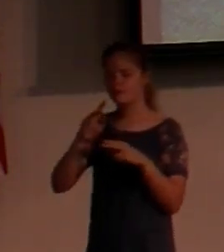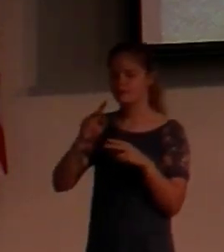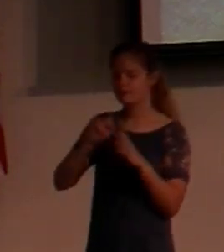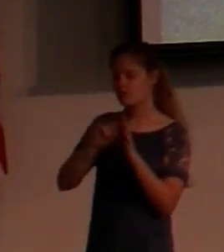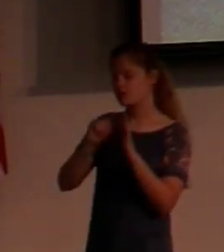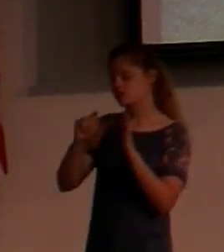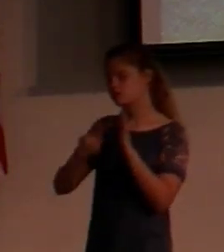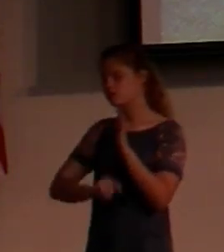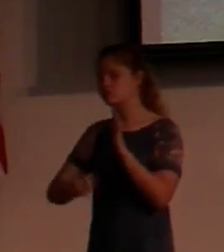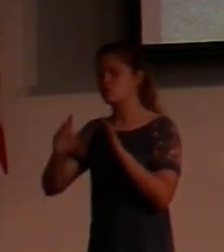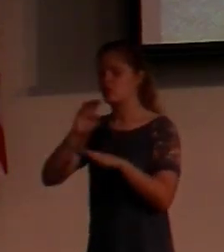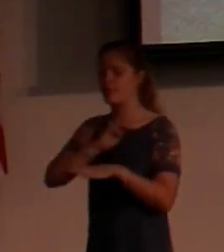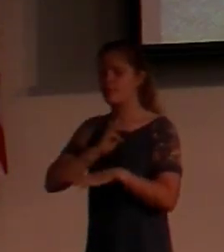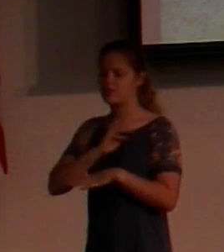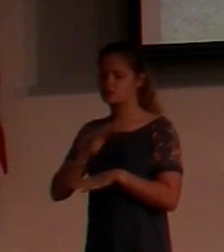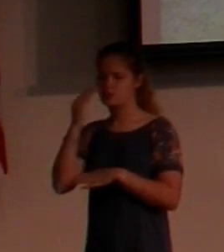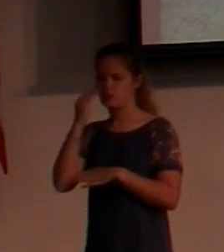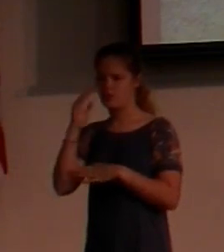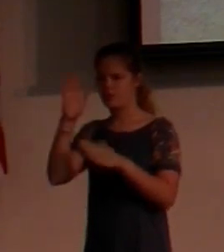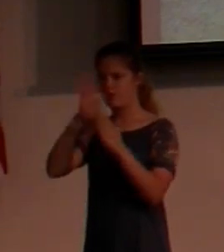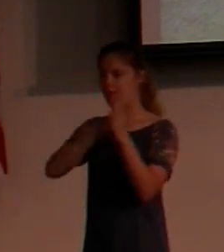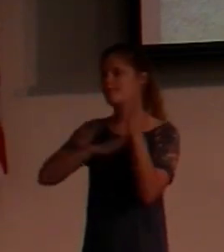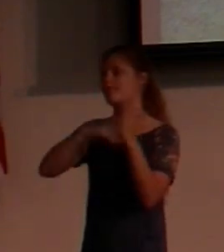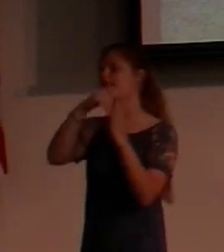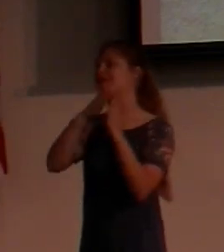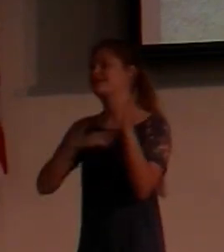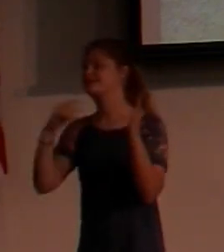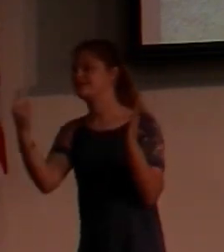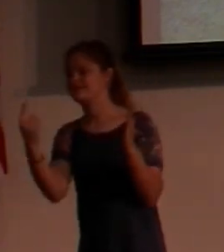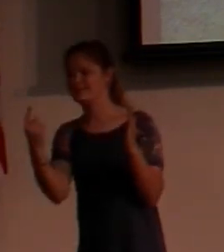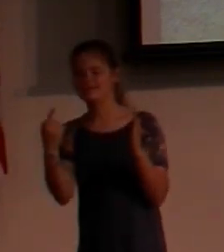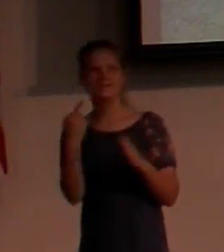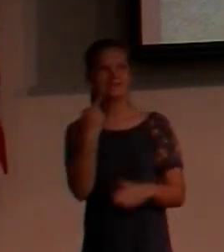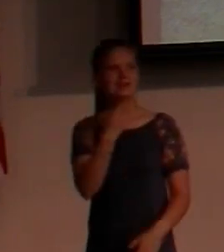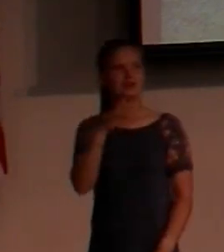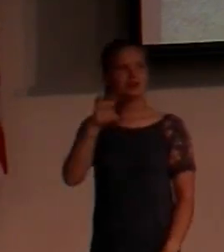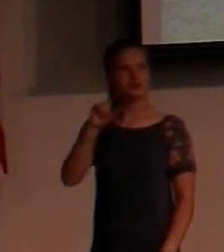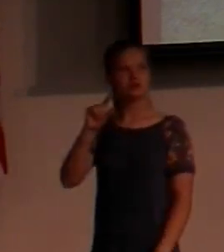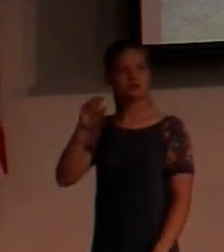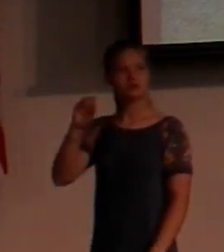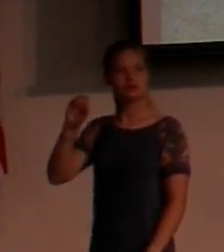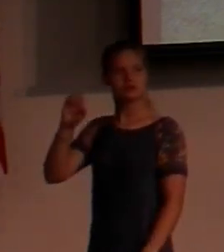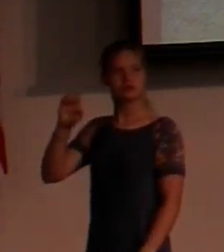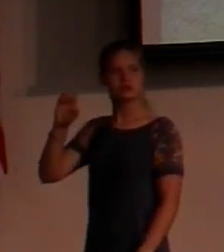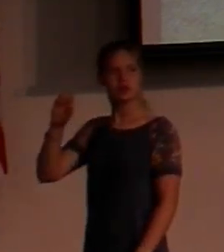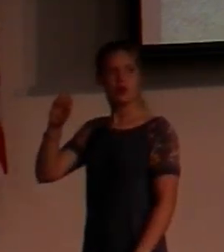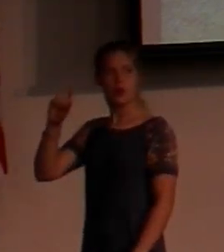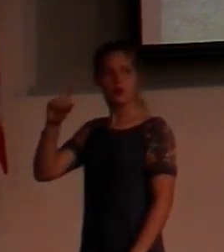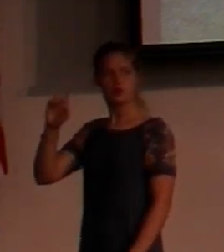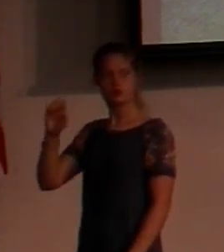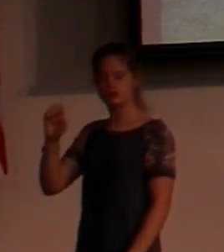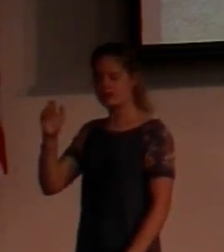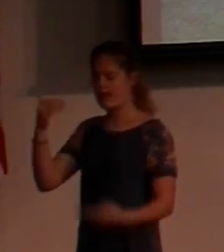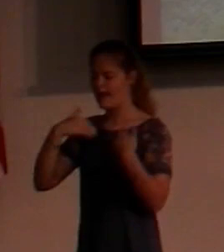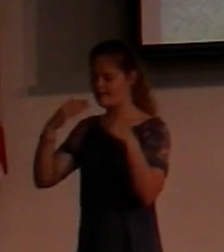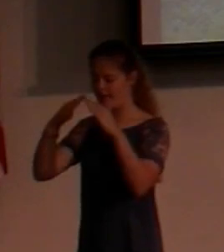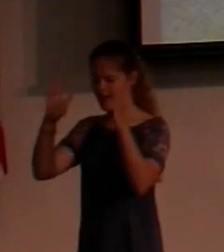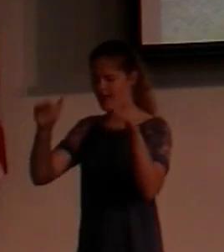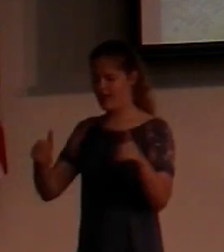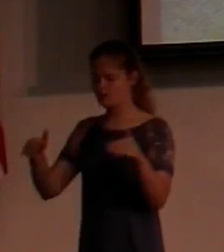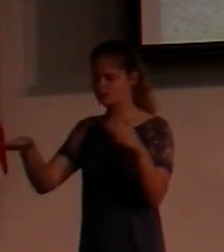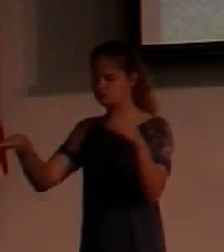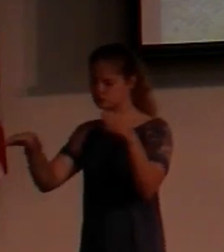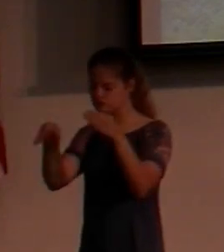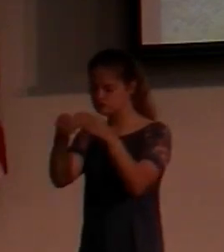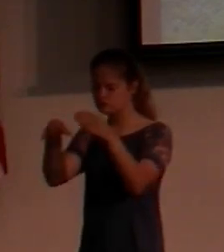So we went and helped this brother. His name's Brother George, and he's got a prosthetic leg, and he's got this house that he just keeps adding on to because his family,